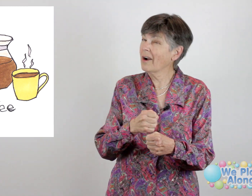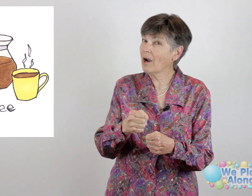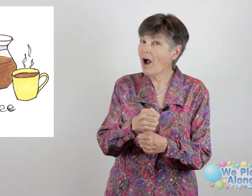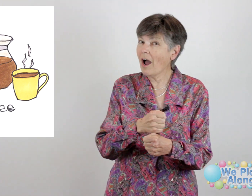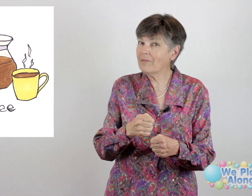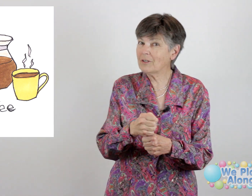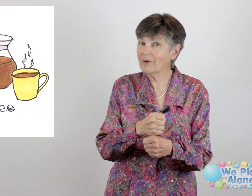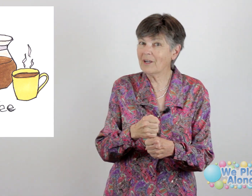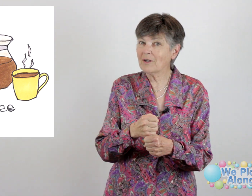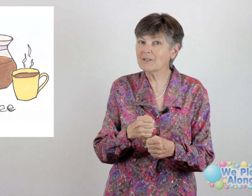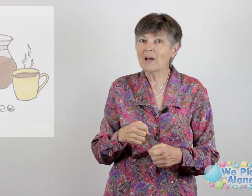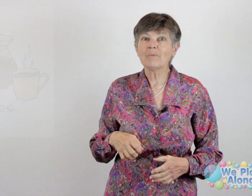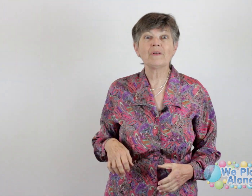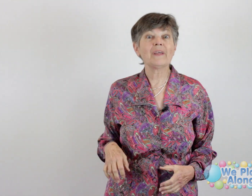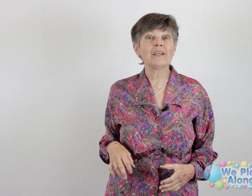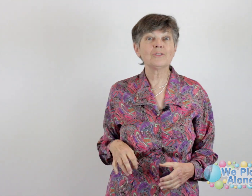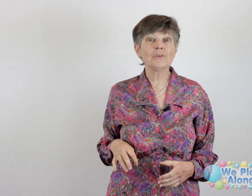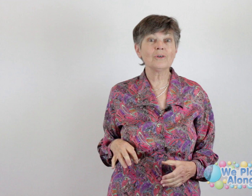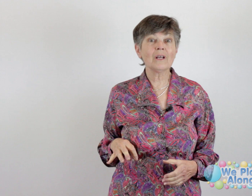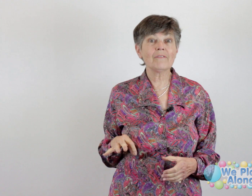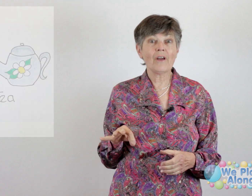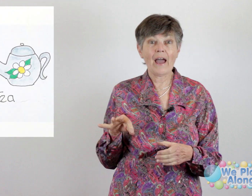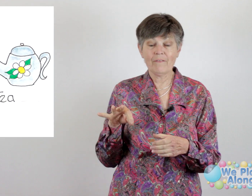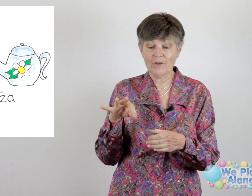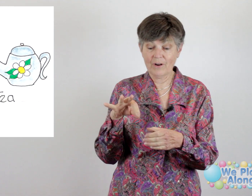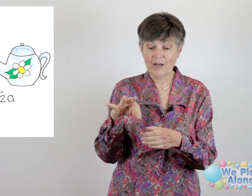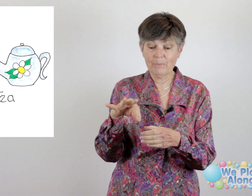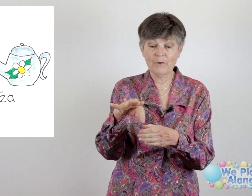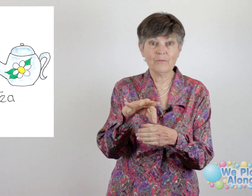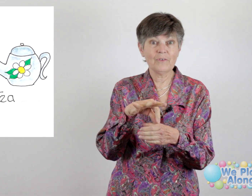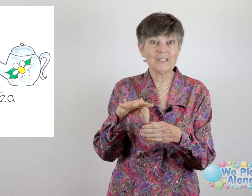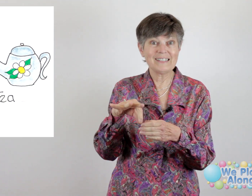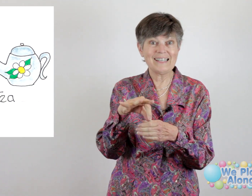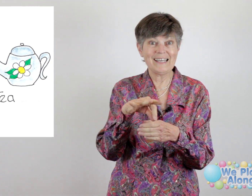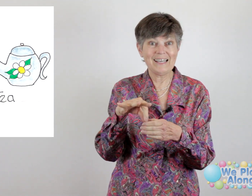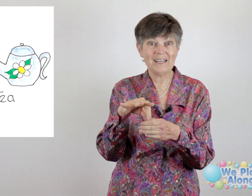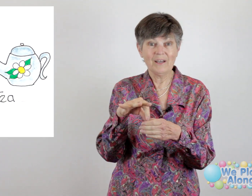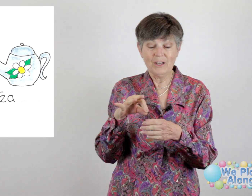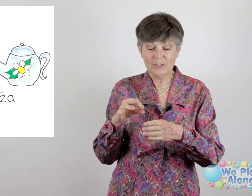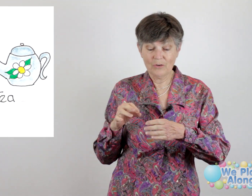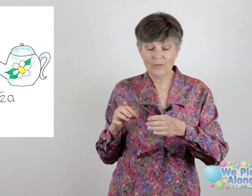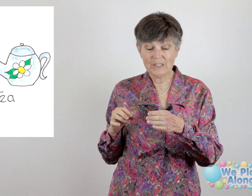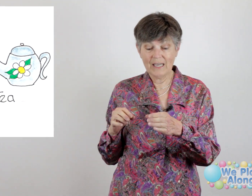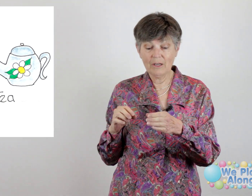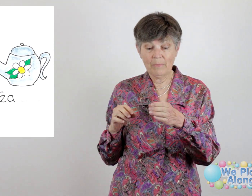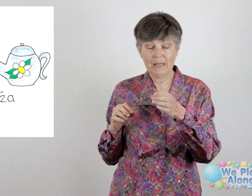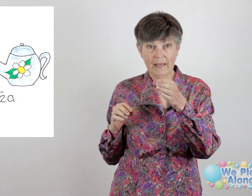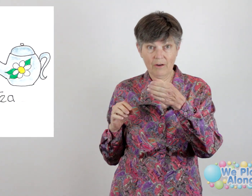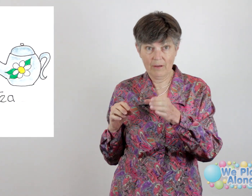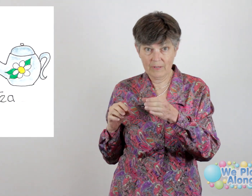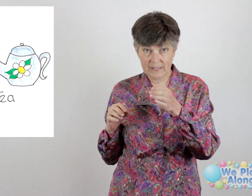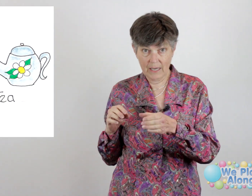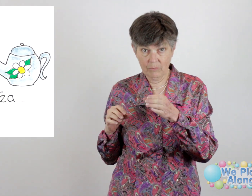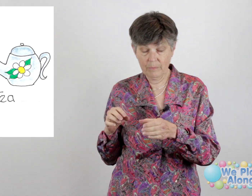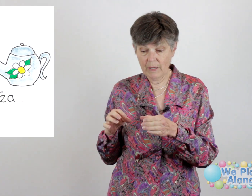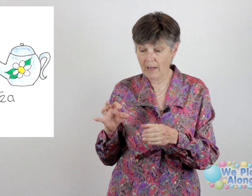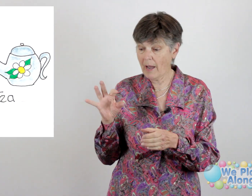aren't coffee drinkers, but they do love to have their cup of tea. So for tea, you make this hand would be a